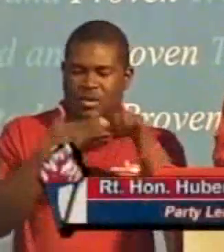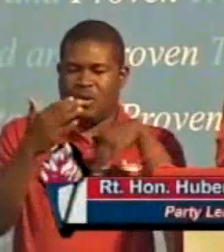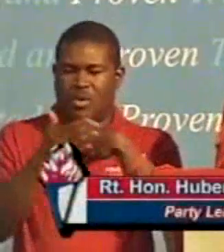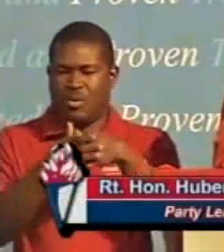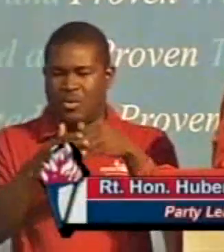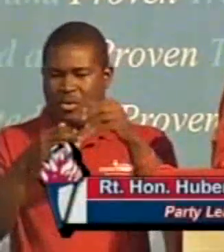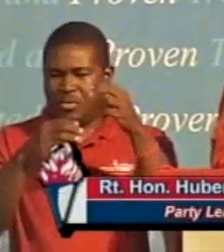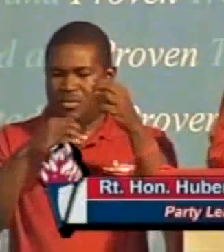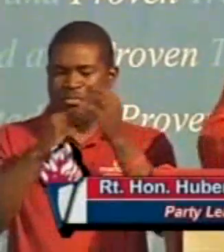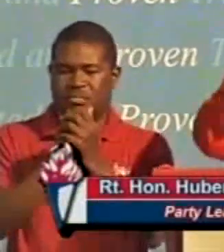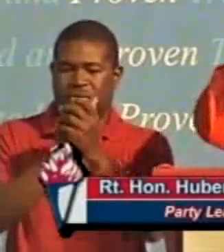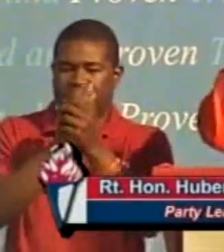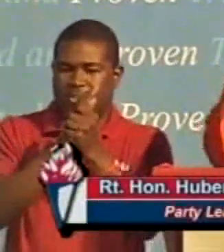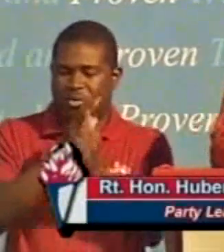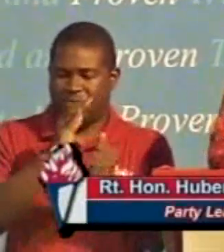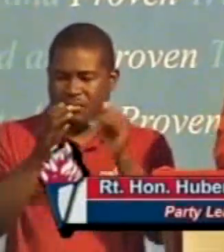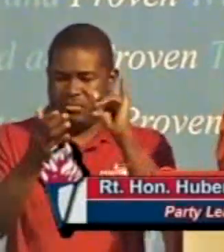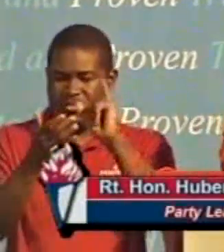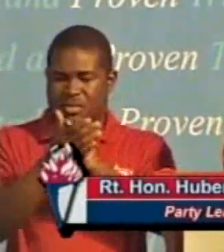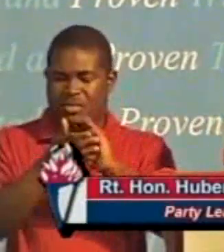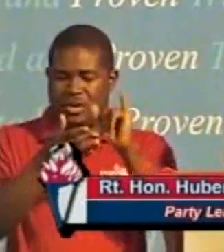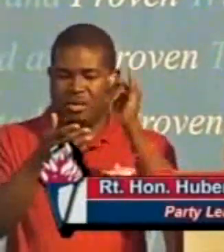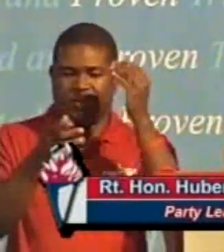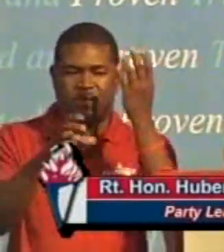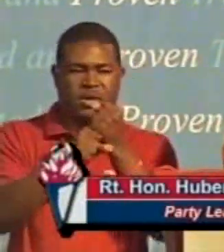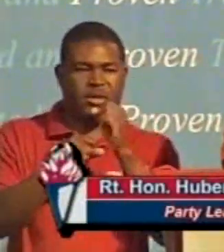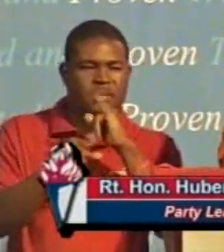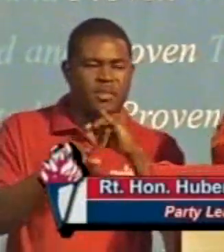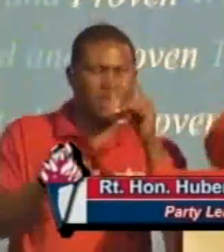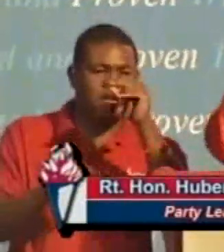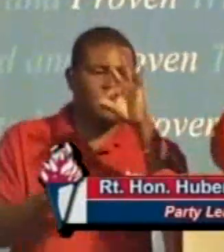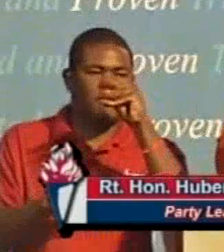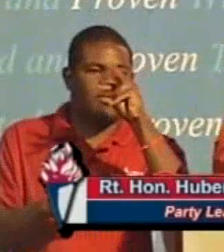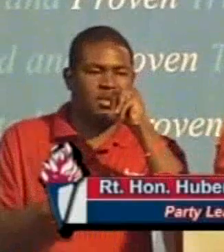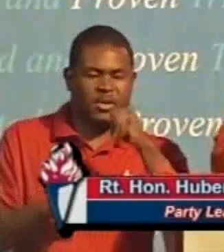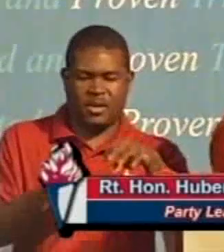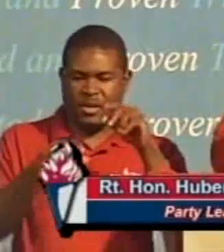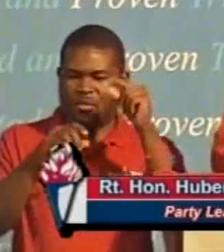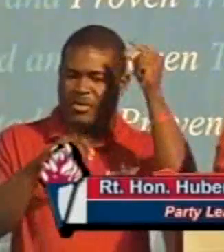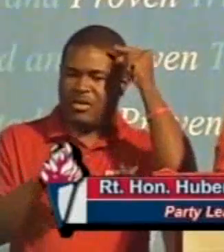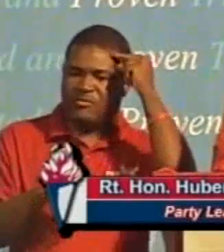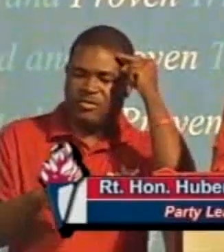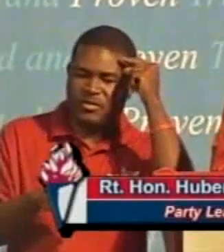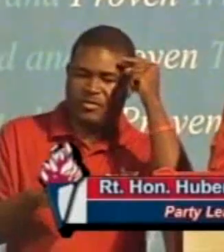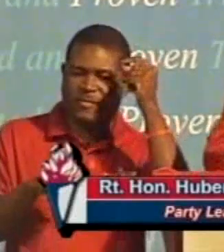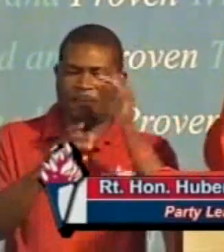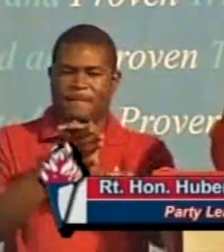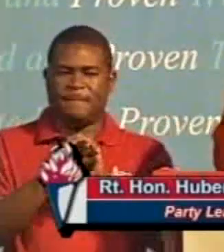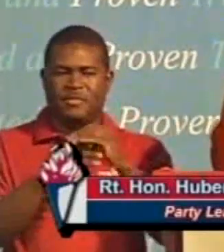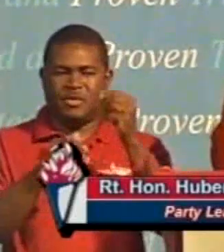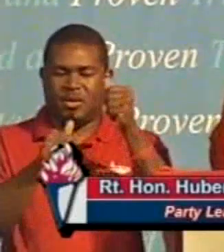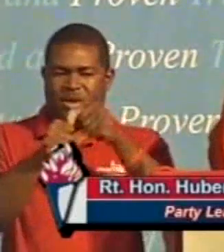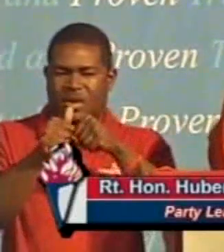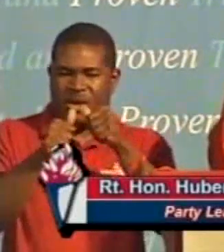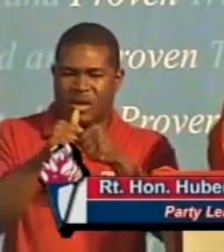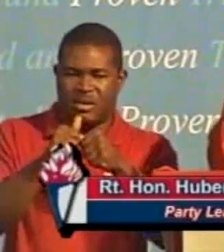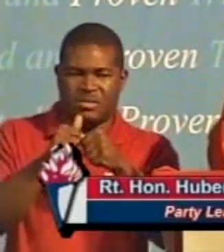borrowing undertaken by the FNM government from May of 2007 up to now, except for